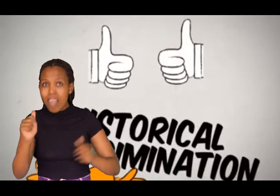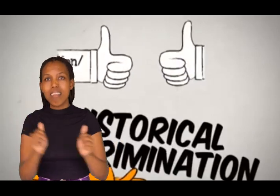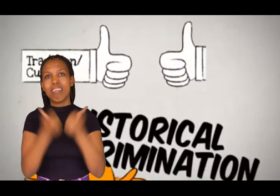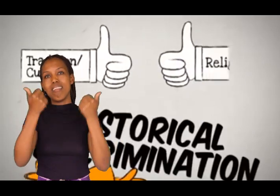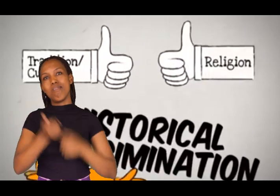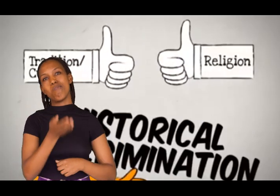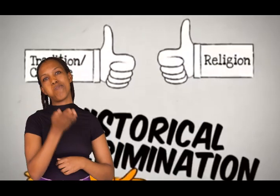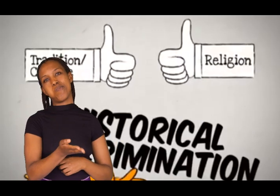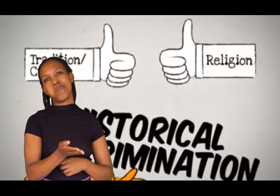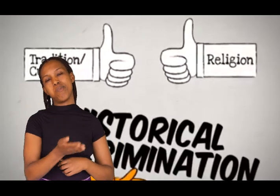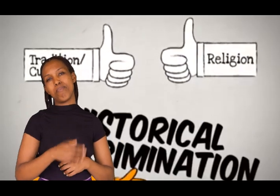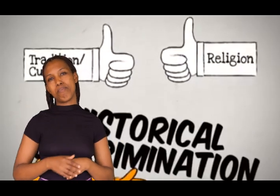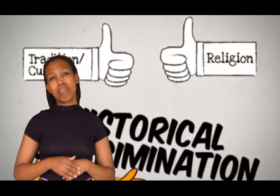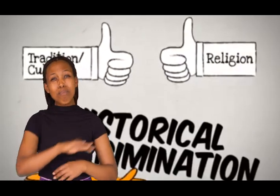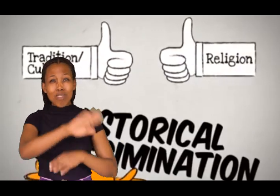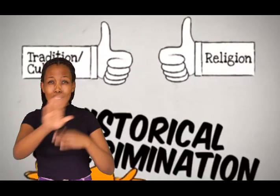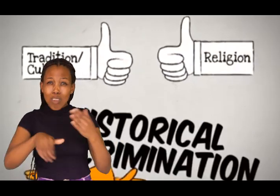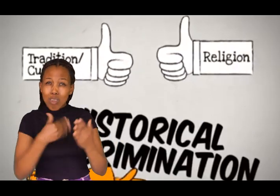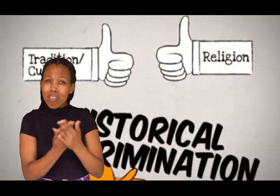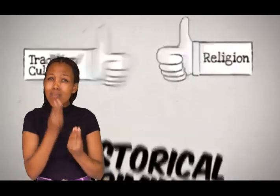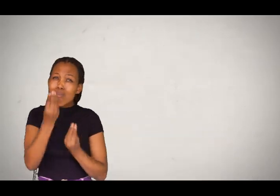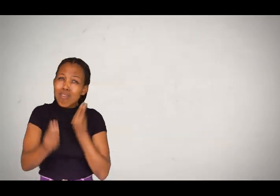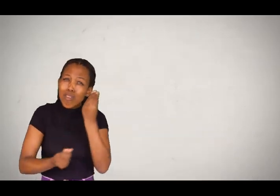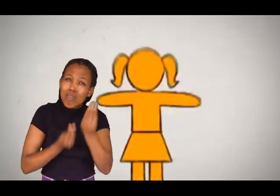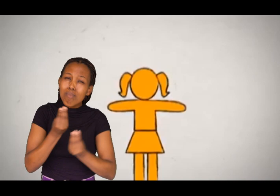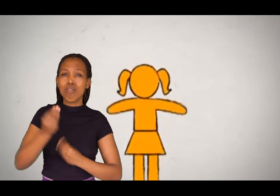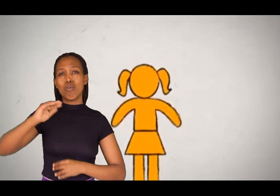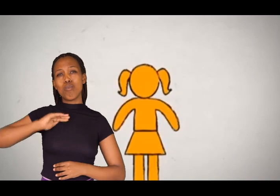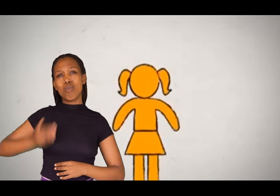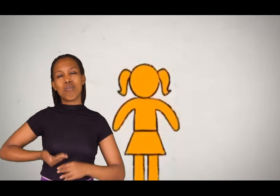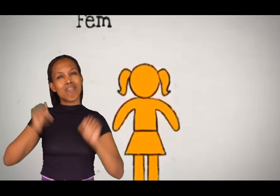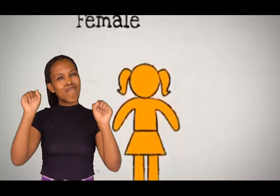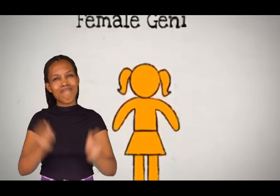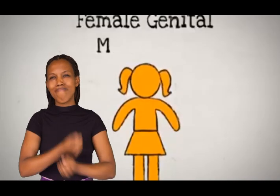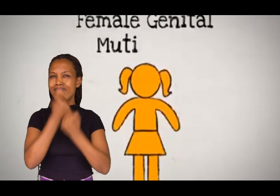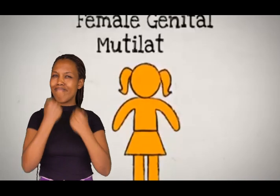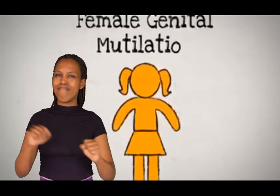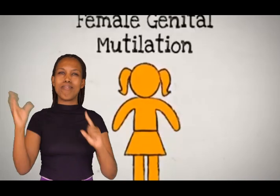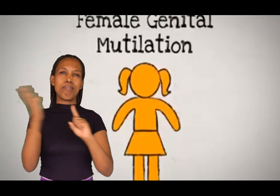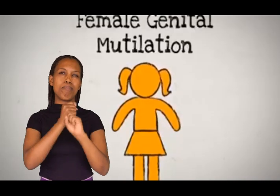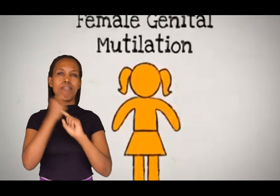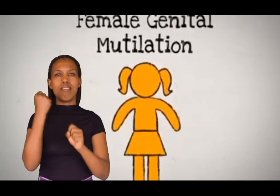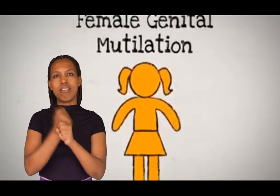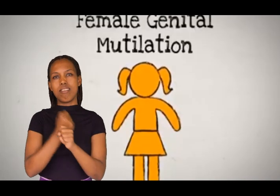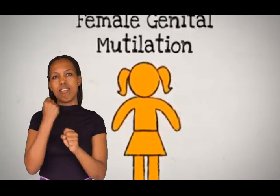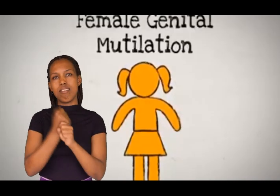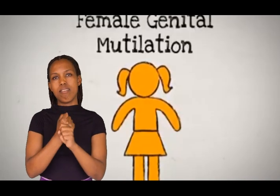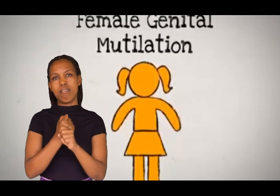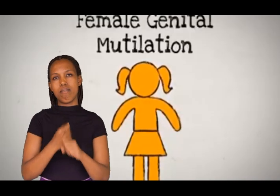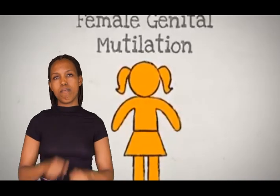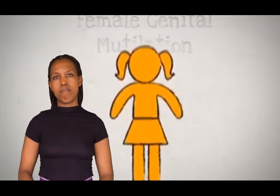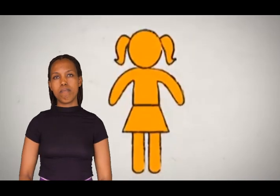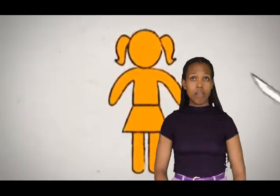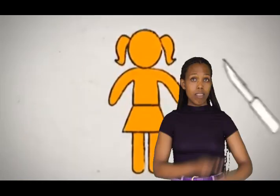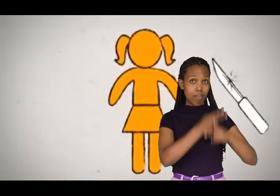women from serving on the crime desk due to the high risk involved. As a result, no women can apply for